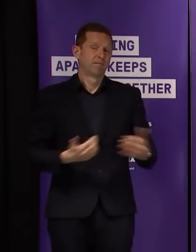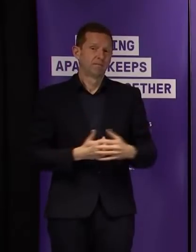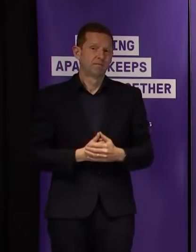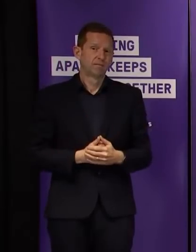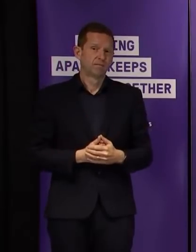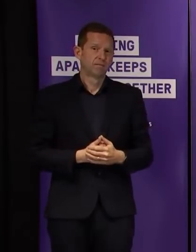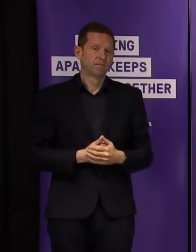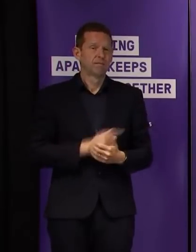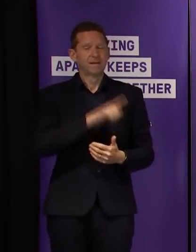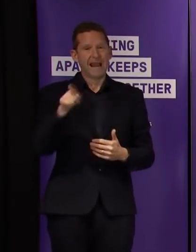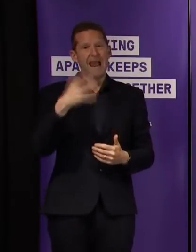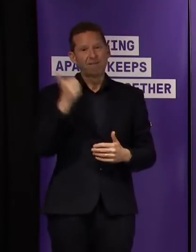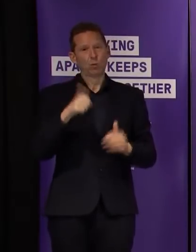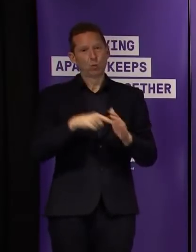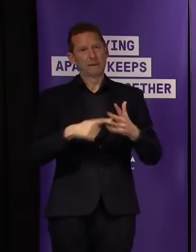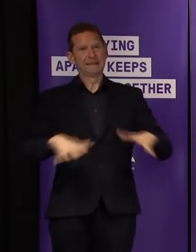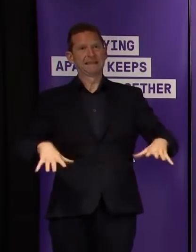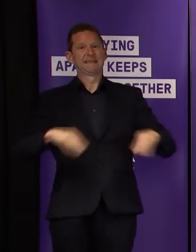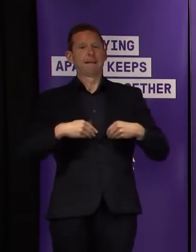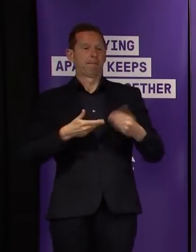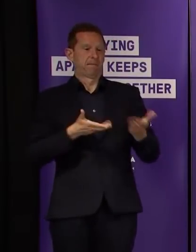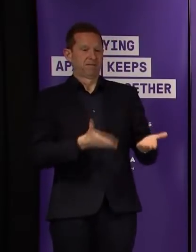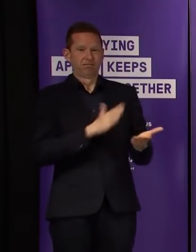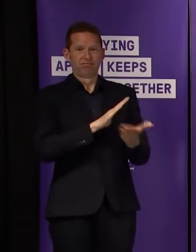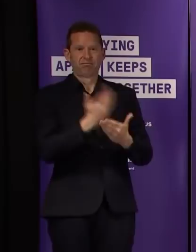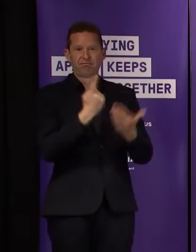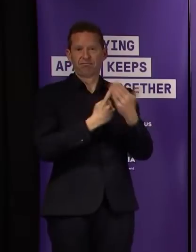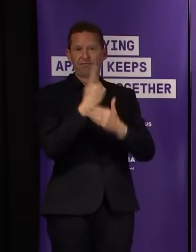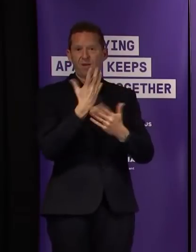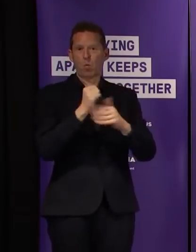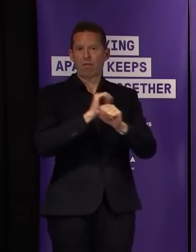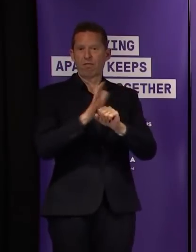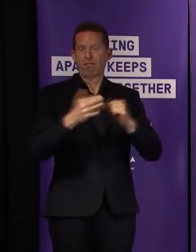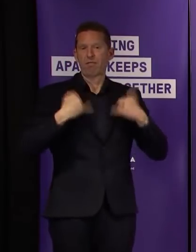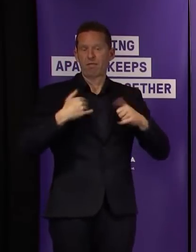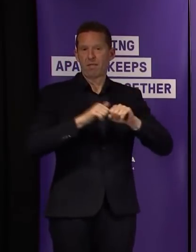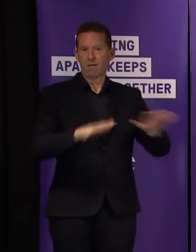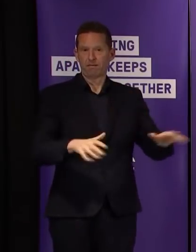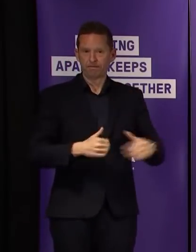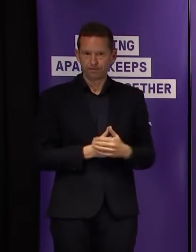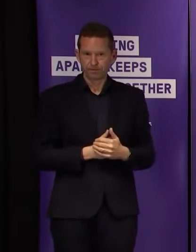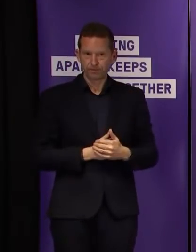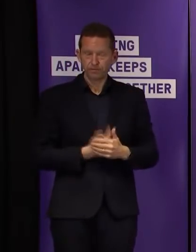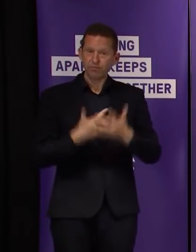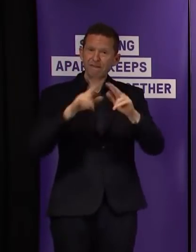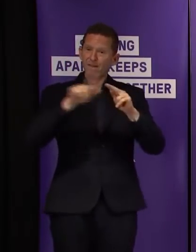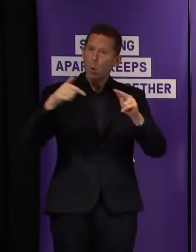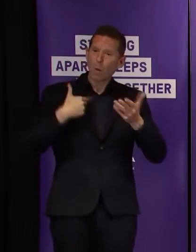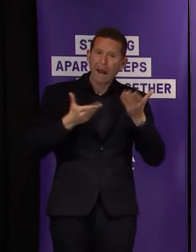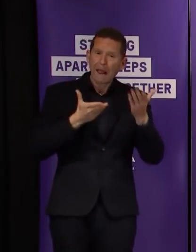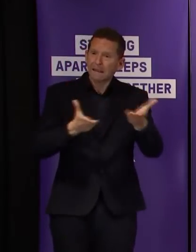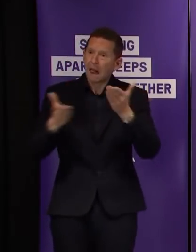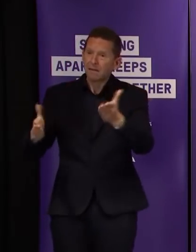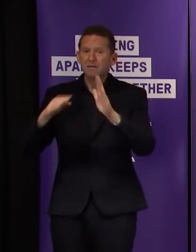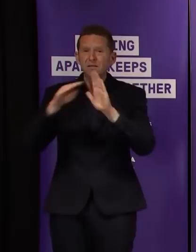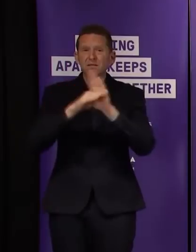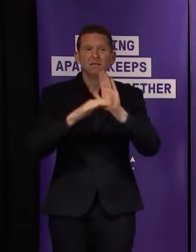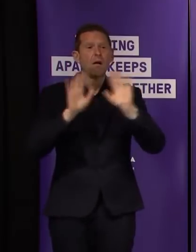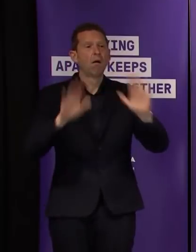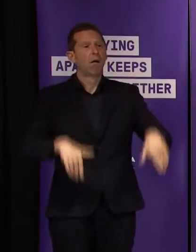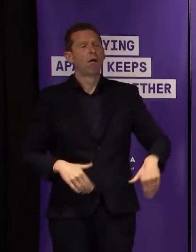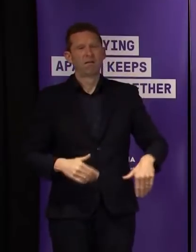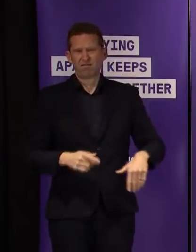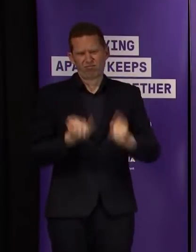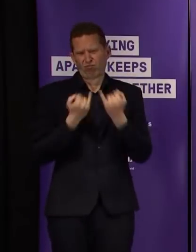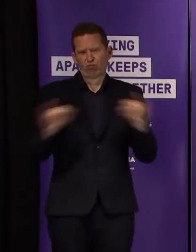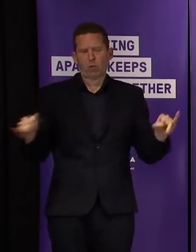you have to confront the reality you face. To do anything else is simply wrong,